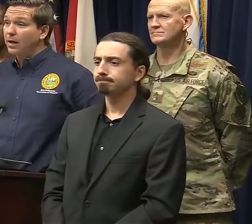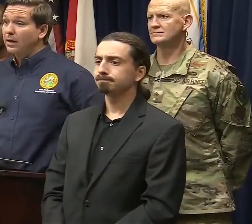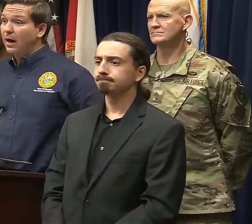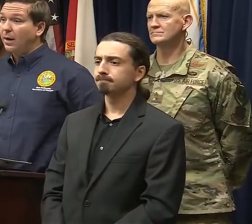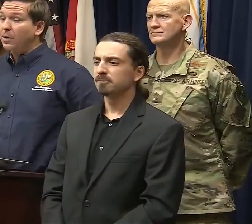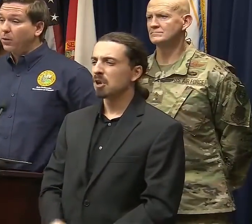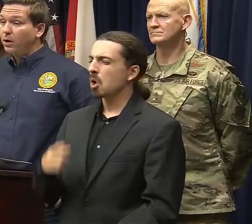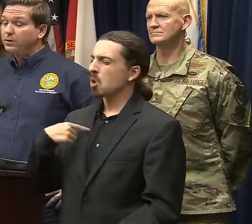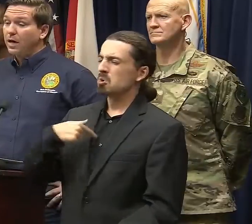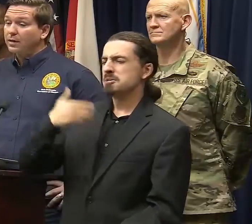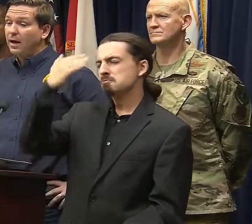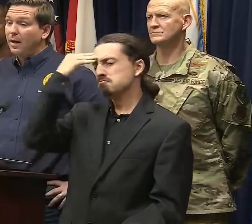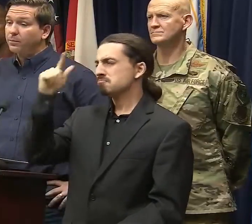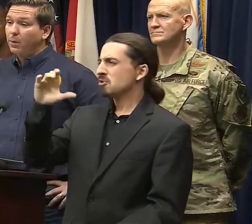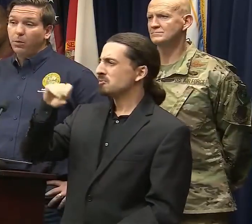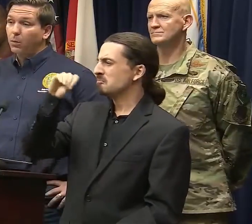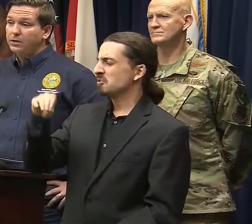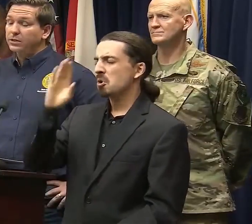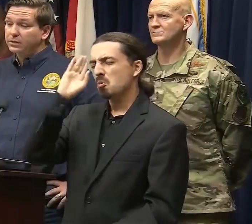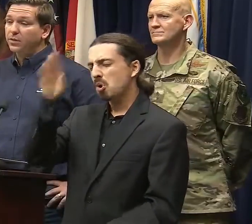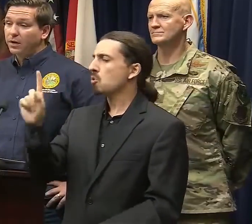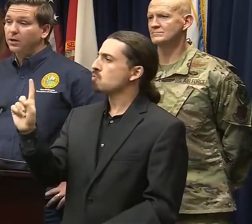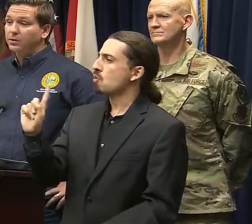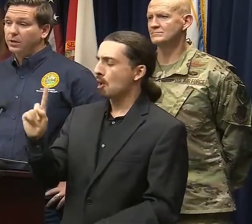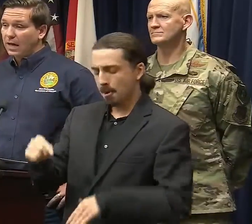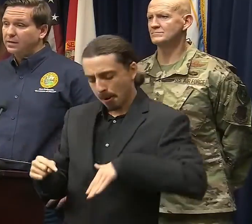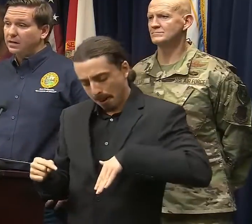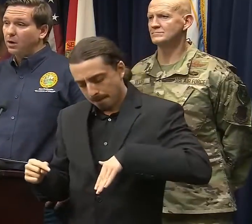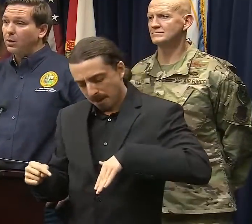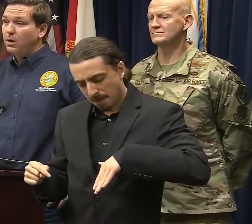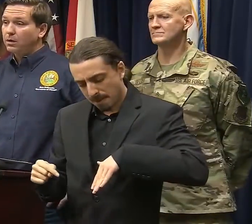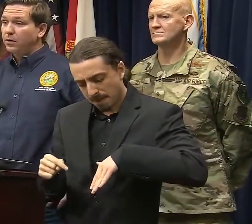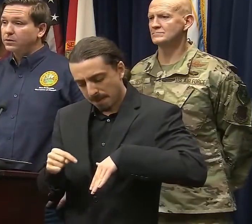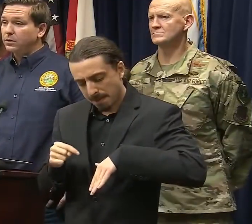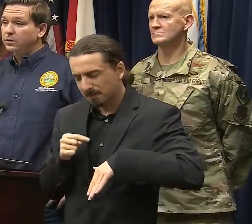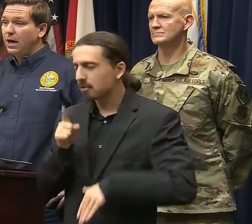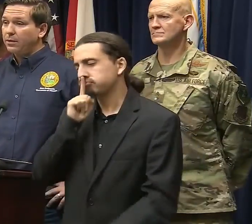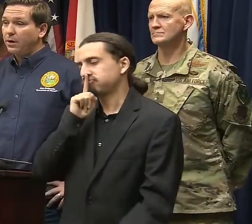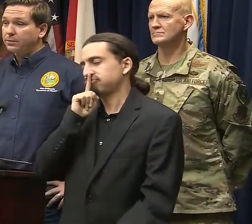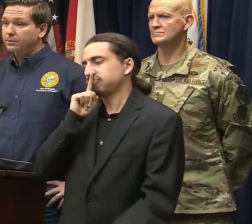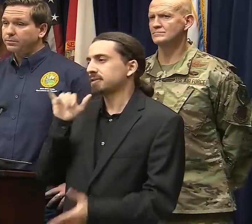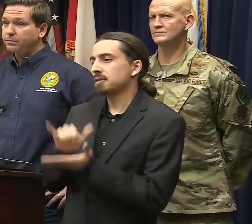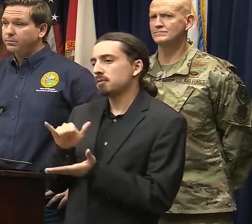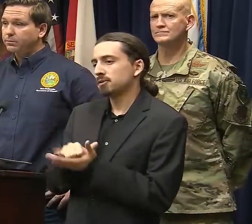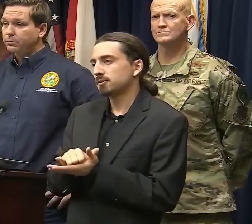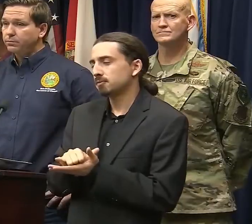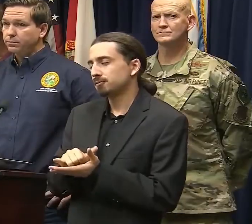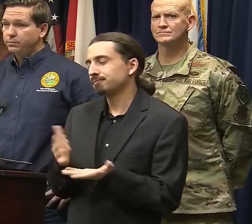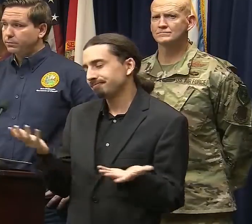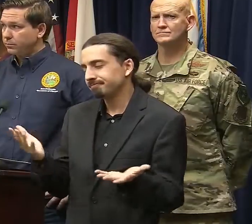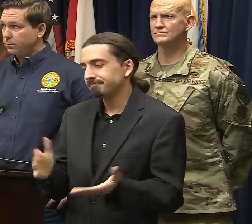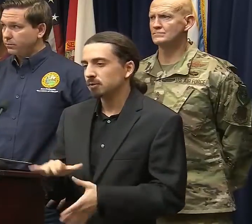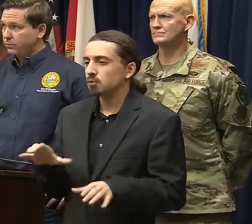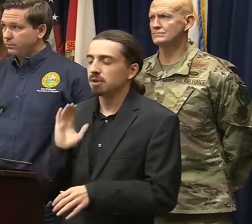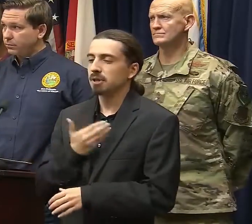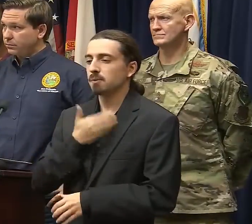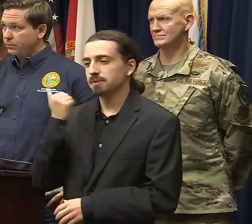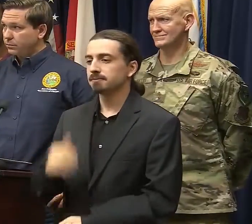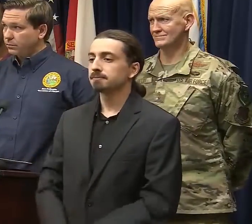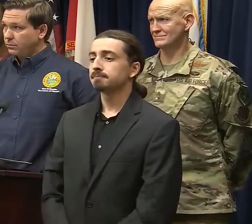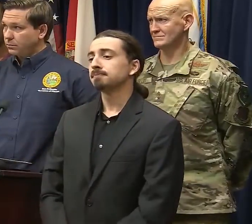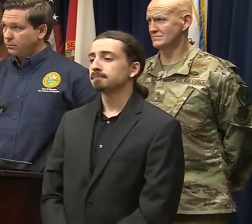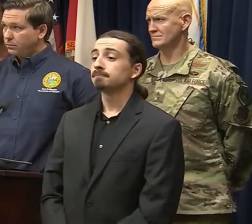the way it works. And but we're watching this very closely, as I know the folks in Orange County are. How does it present extra challenges to